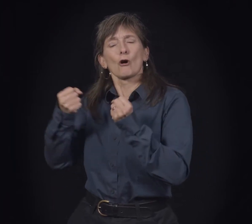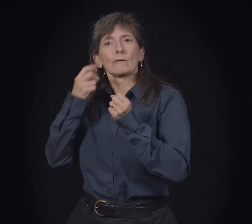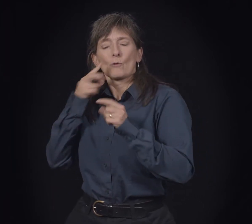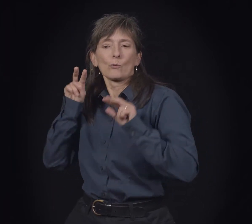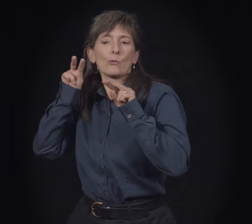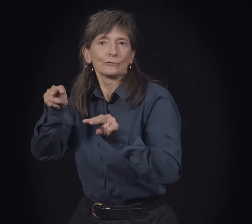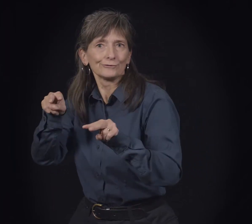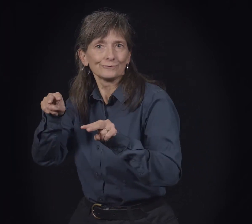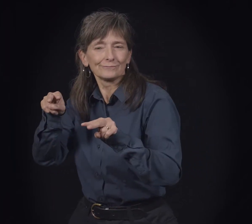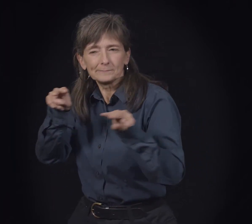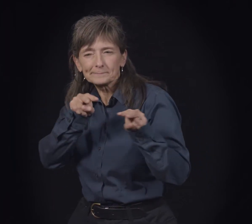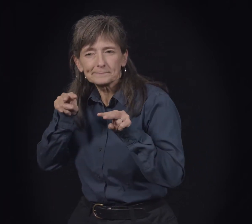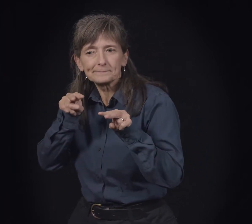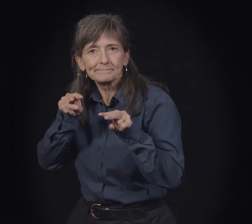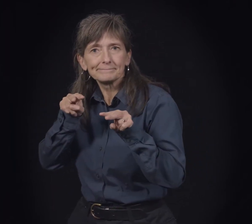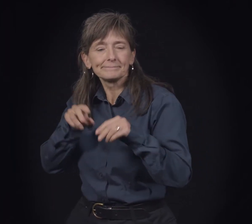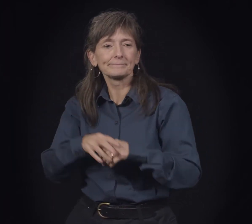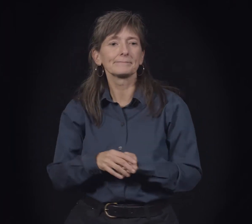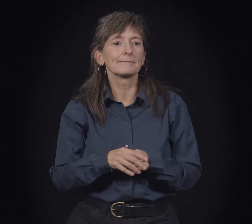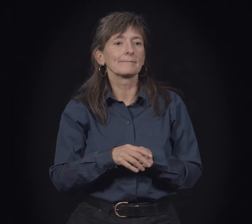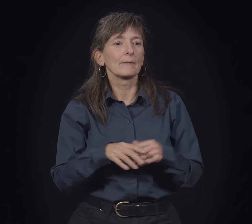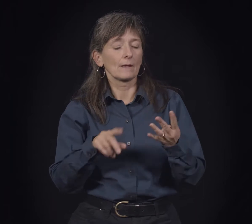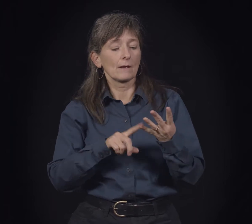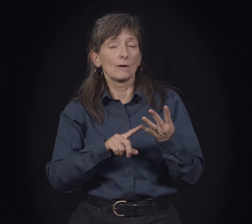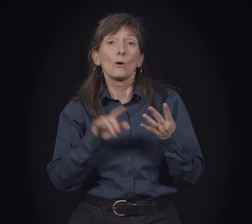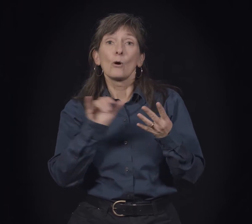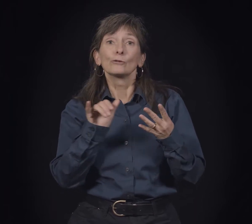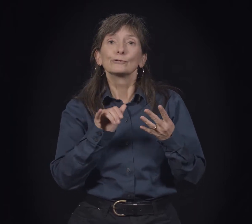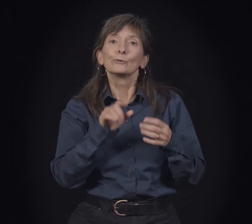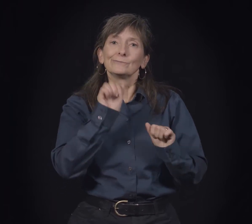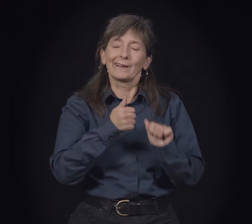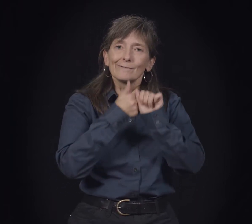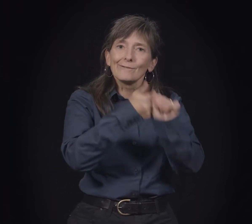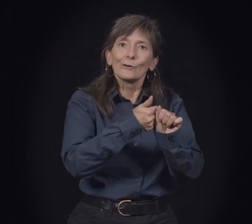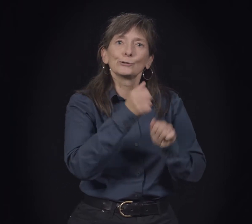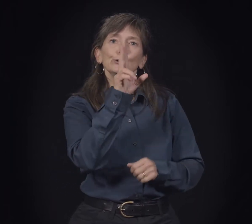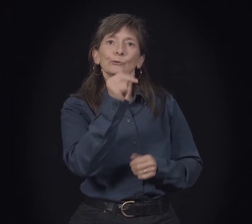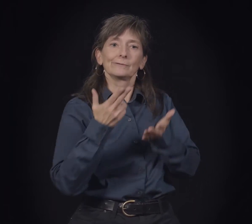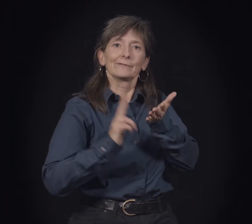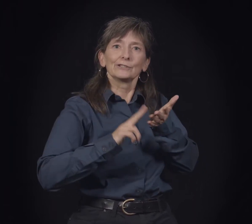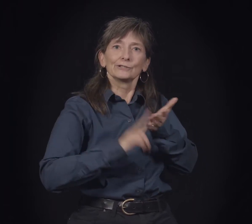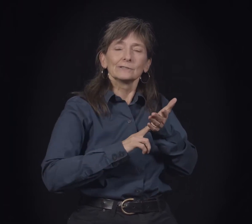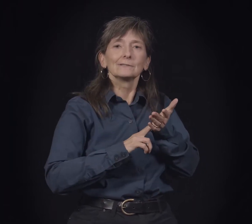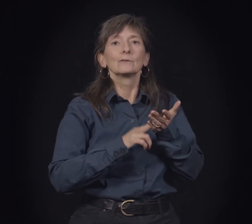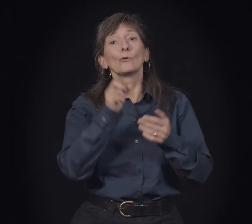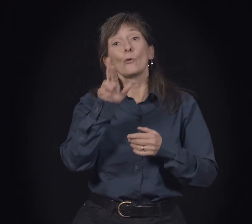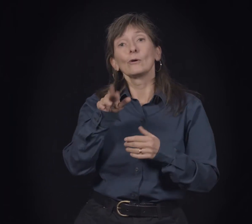definition should follow already existing definitions provided in the Convention and the Accessible Canada Act.